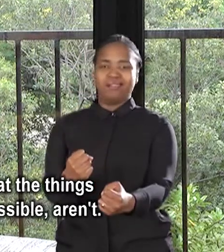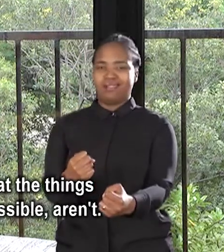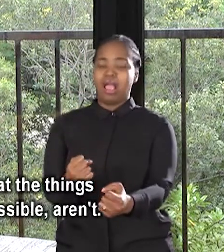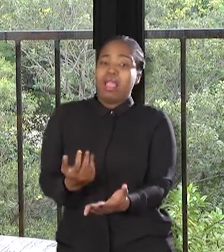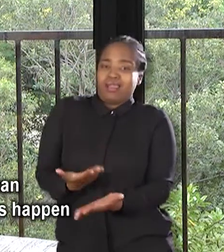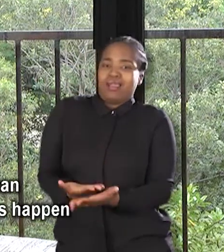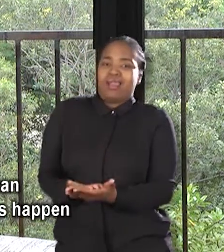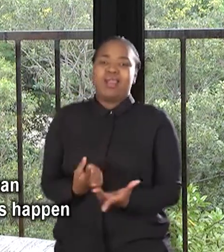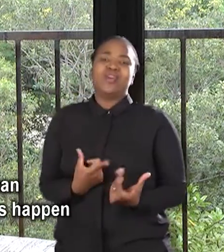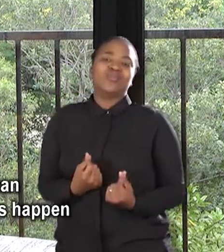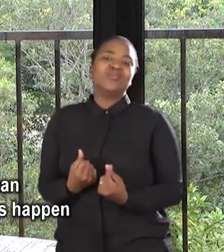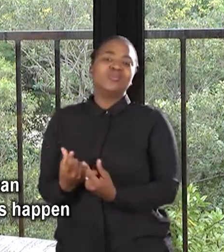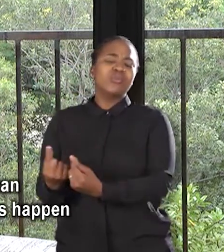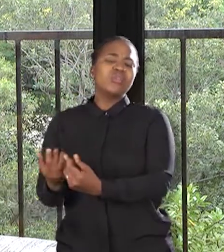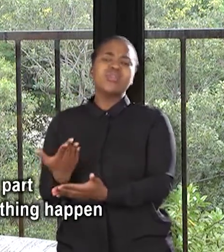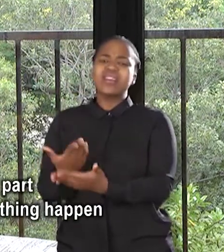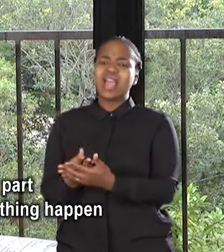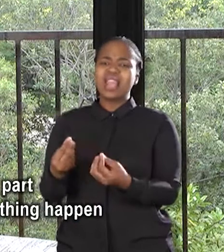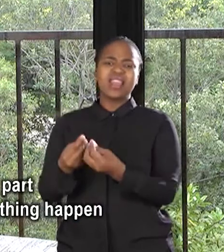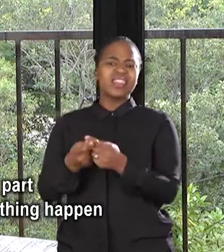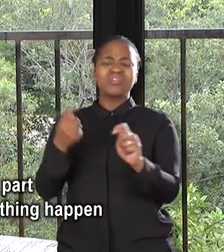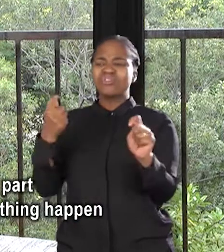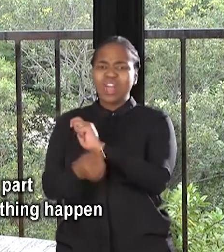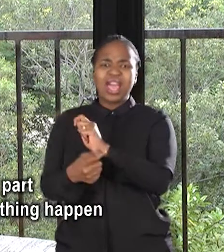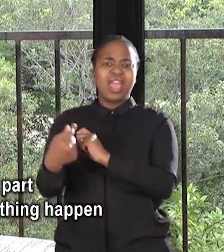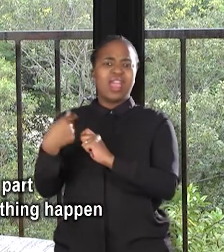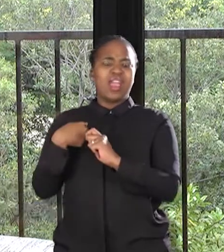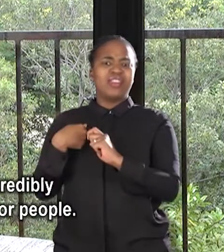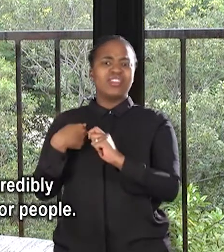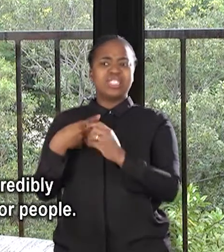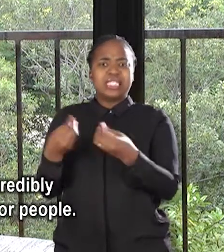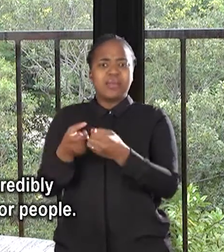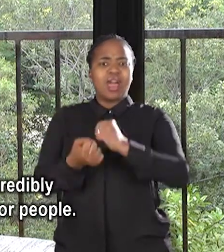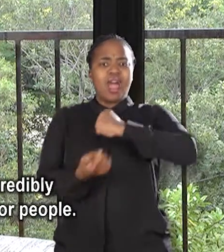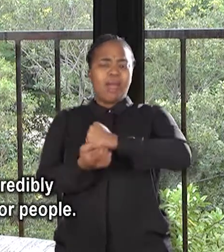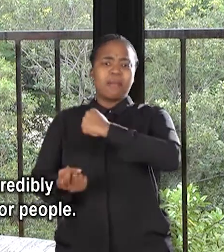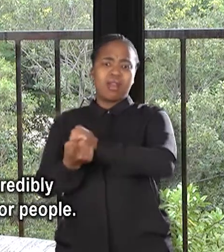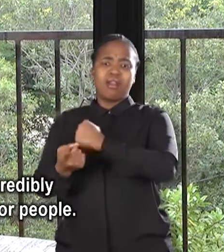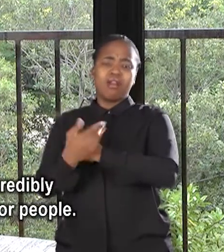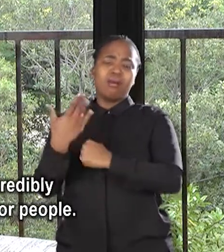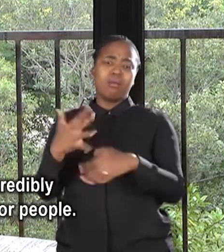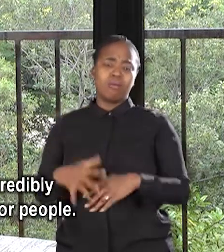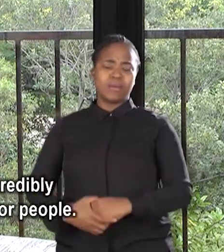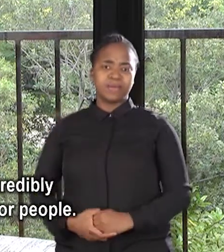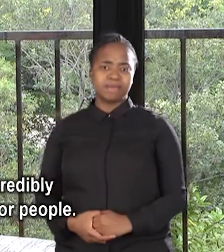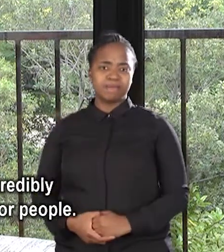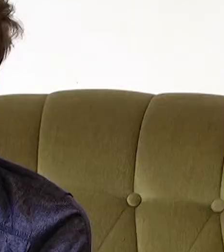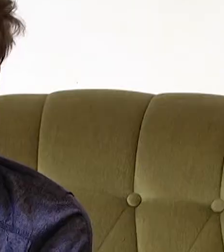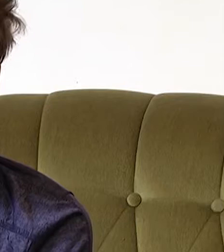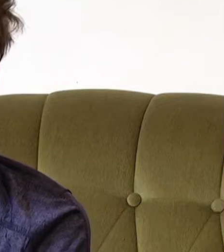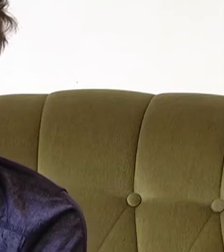aren't impossible. And you can make things happen, you can be part of making something happen that is incredibly significant for